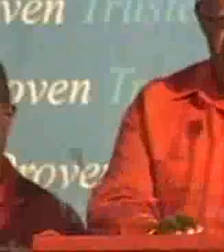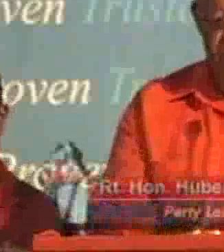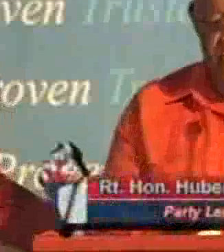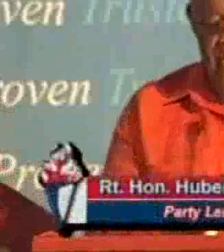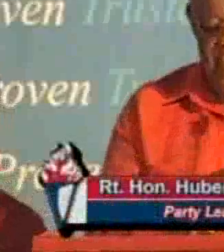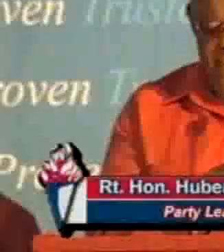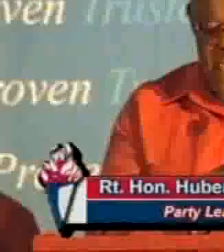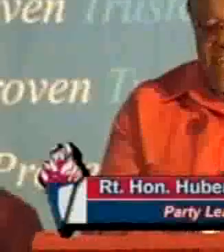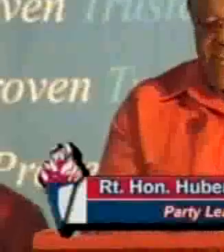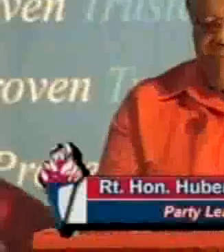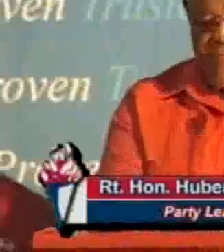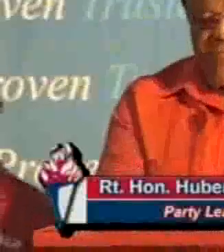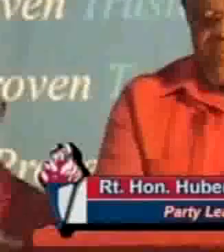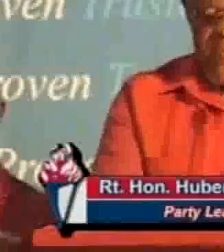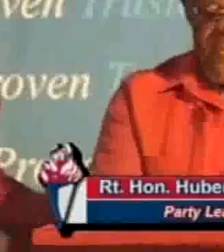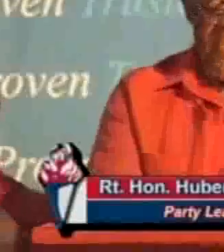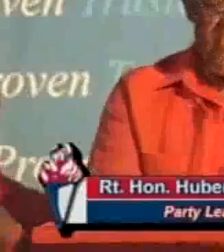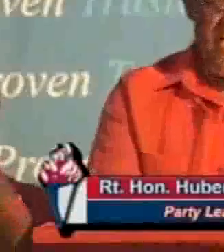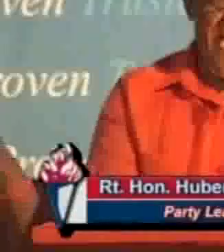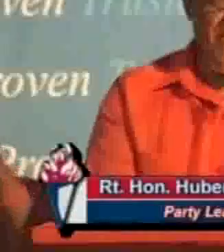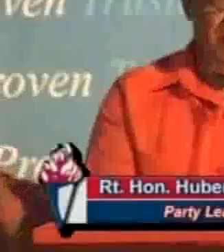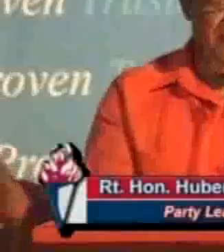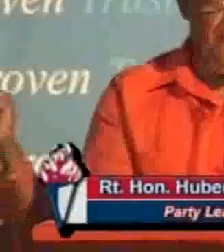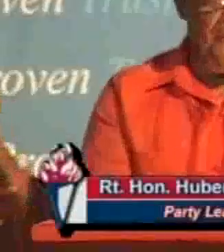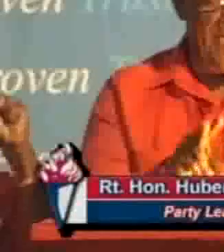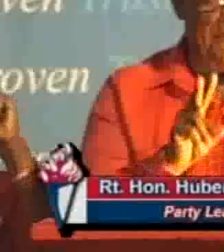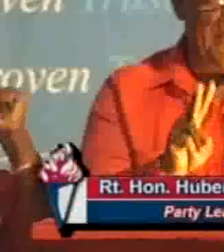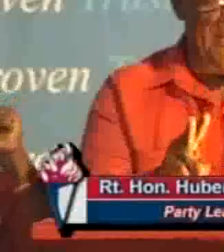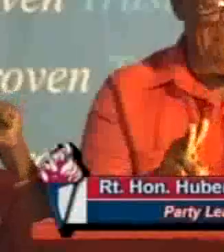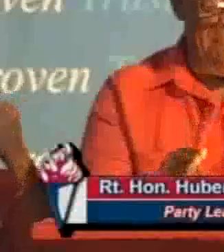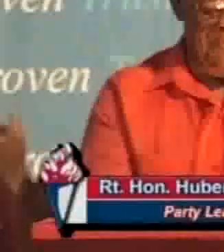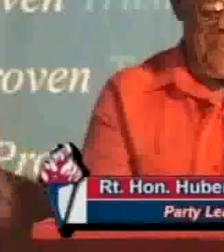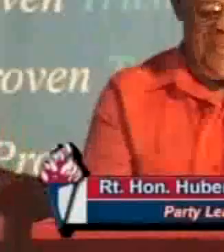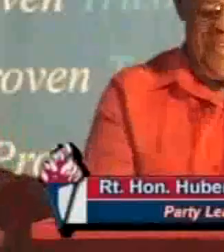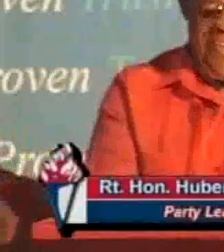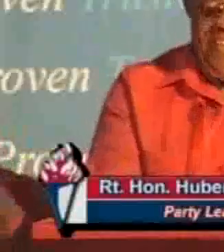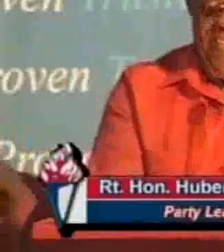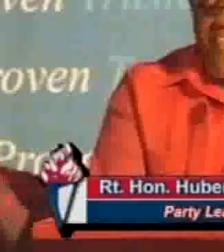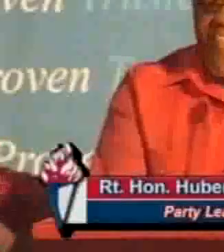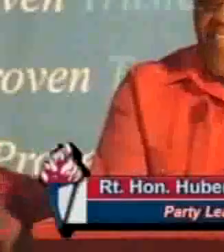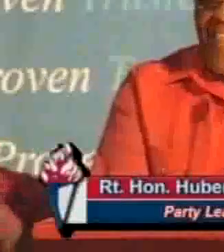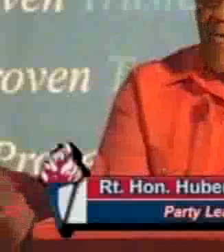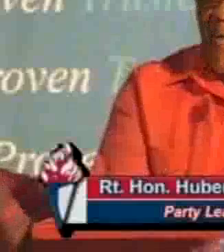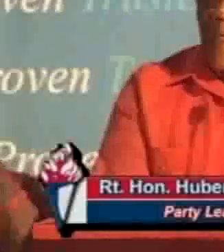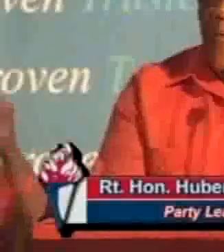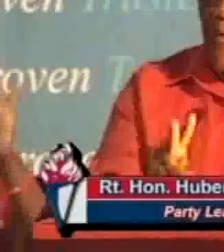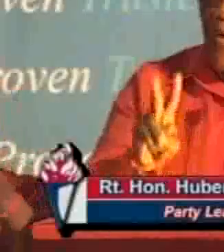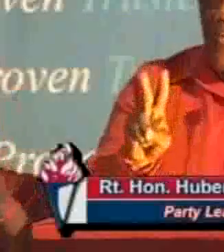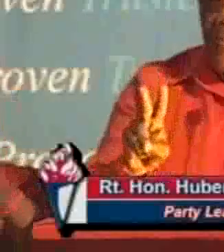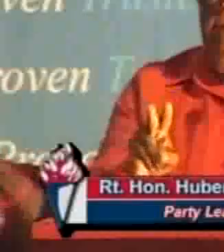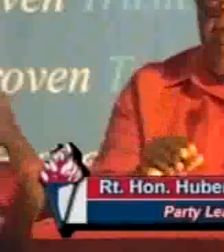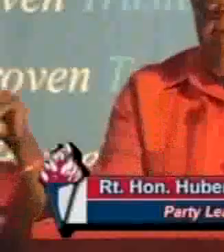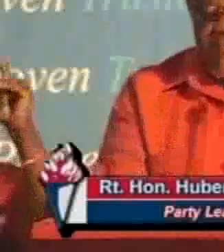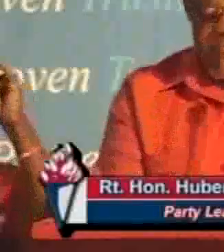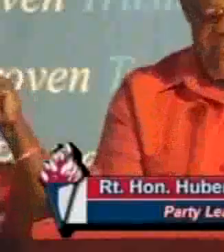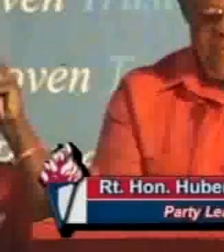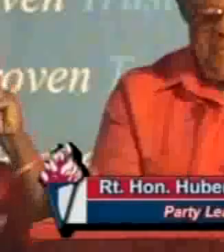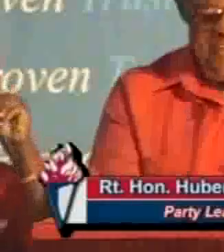I've come to St Anne's tonight to ask you to vote for the FNM, to vote for two Huberts,